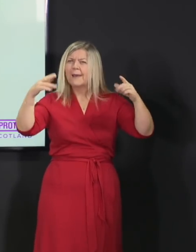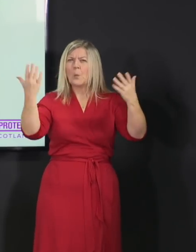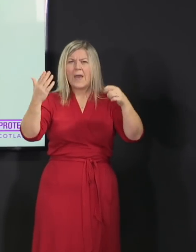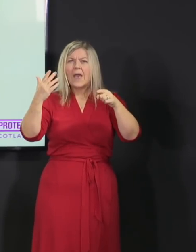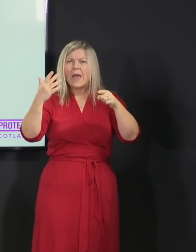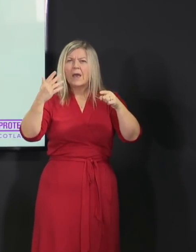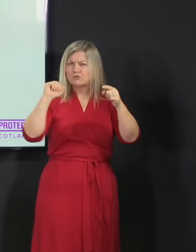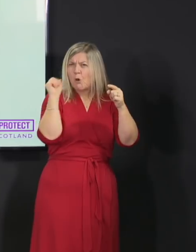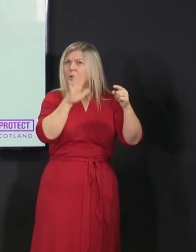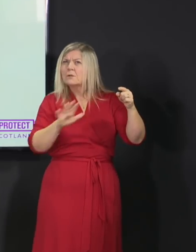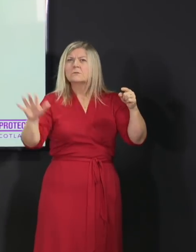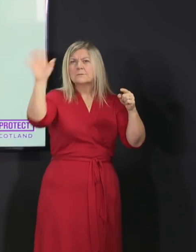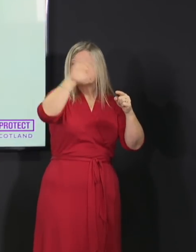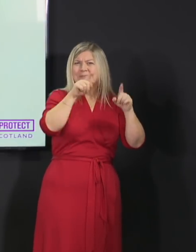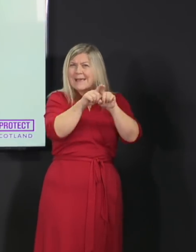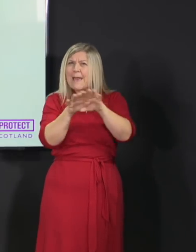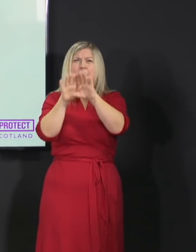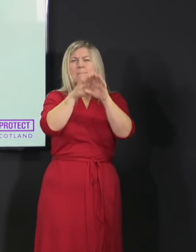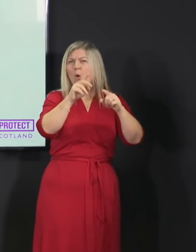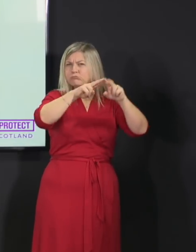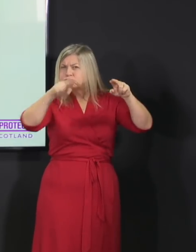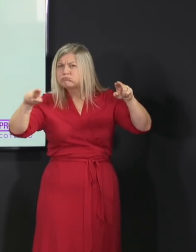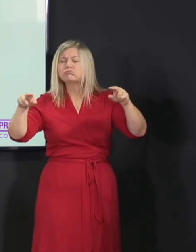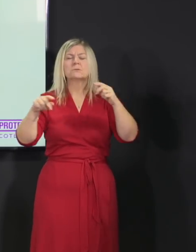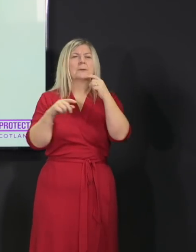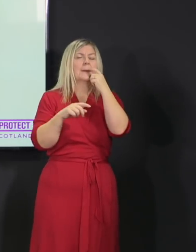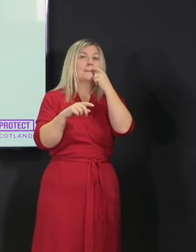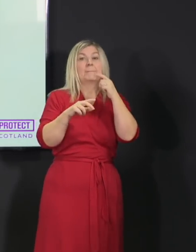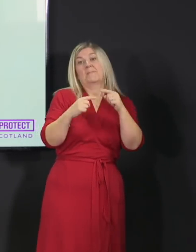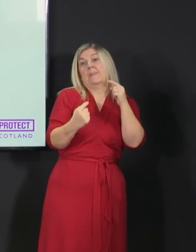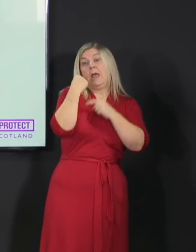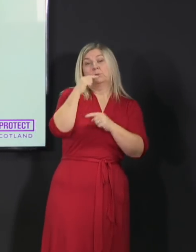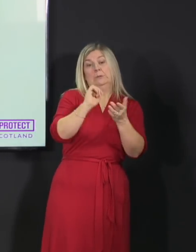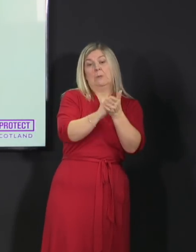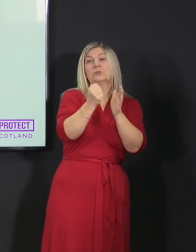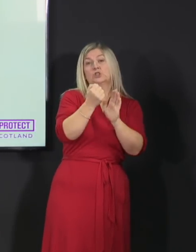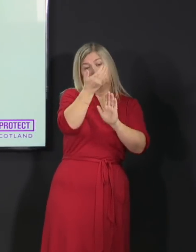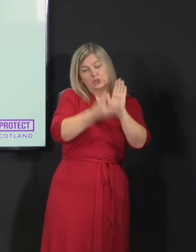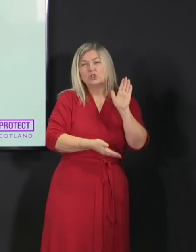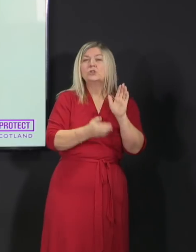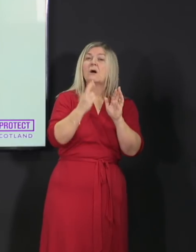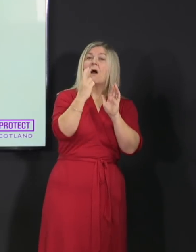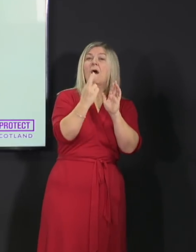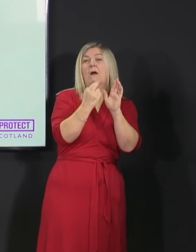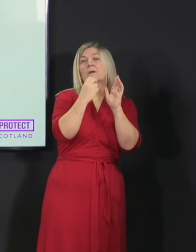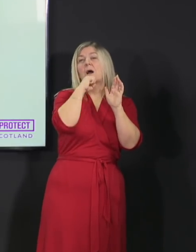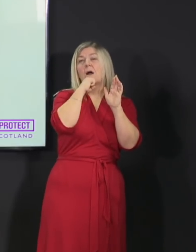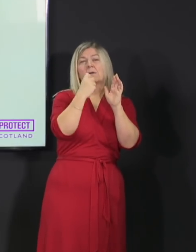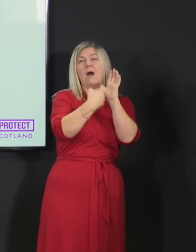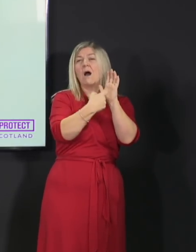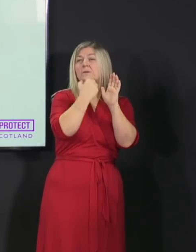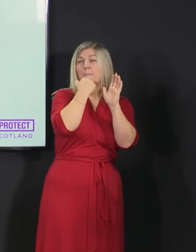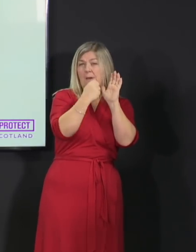end of last week, what we published was the latest estimate of R in Scotland, and that's now estimated at between 0.7 and